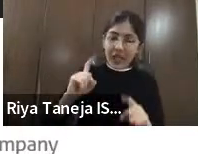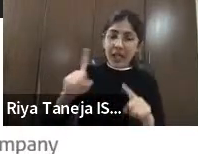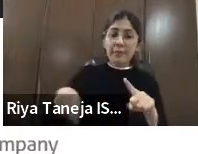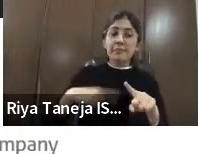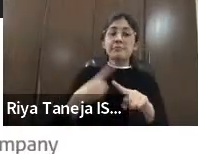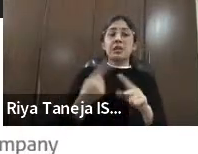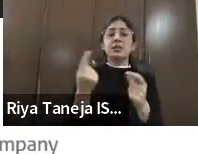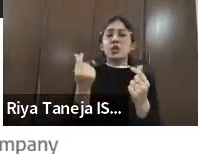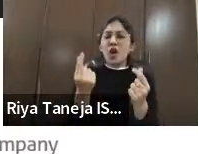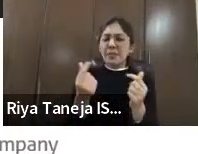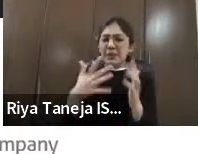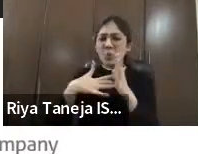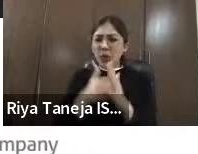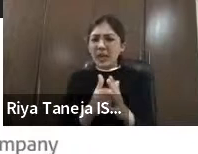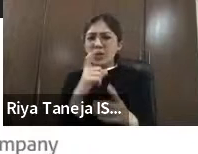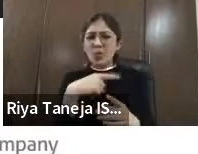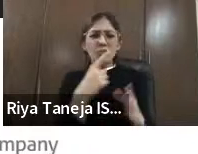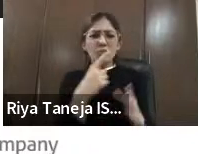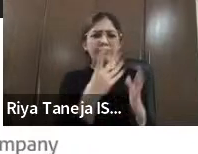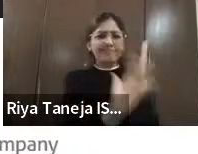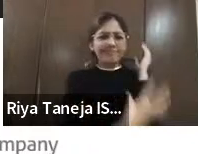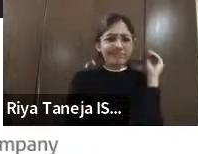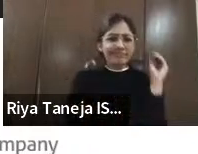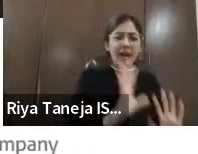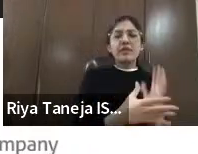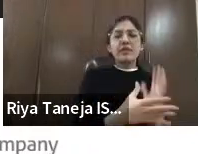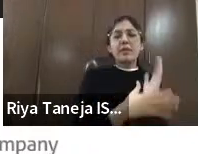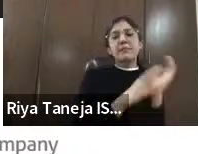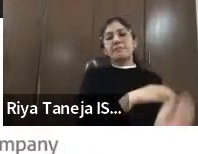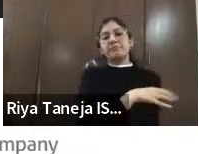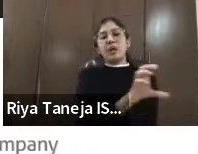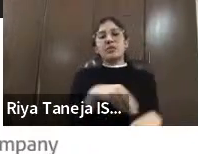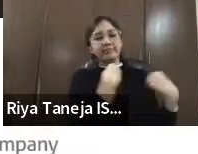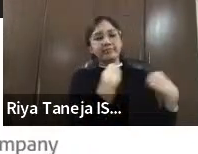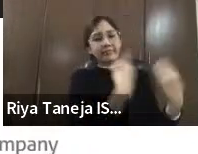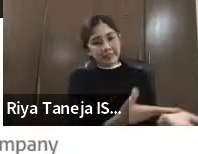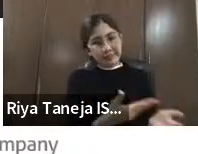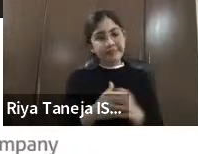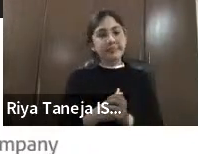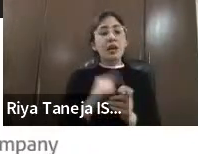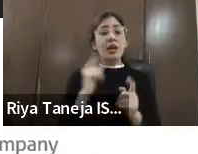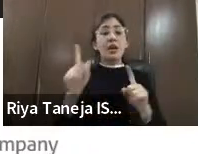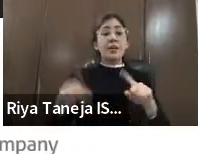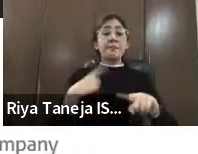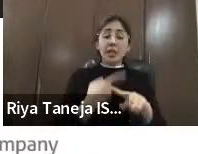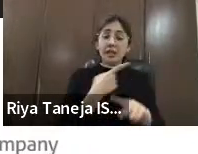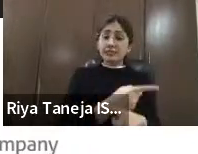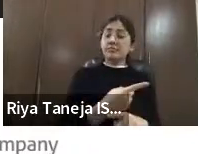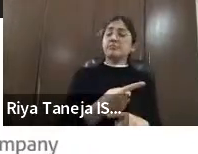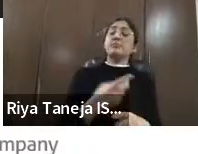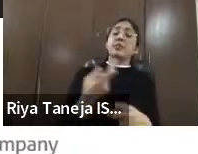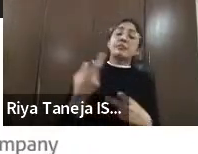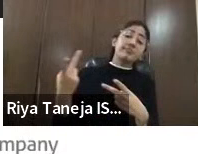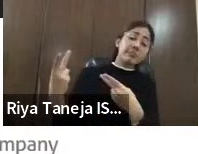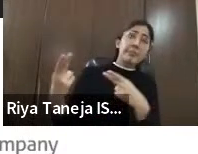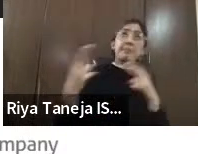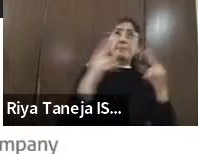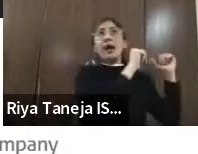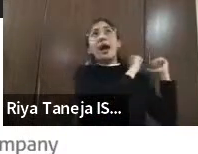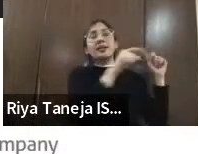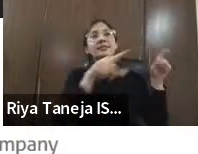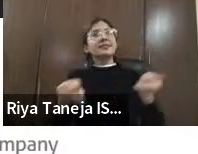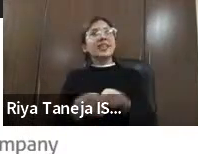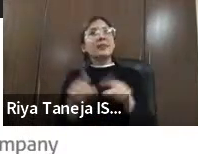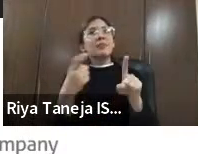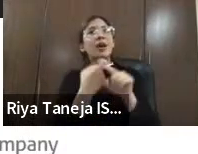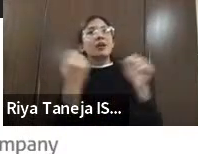weak sections, thus empowering them while also reviving the traditional handcraft of the valley. The